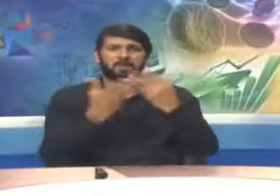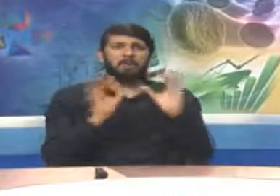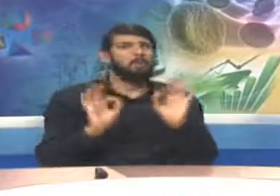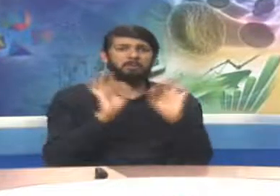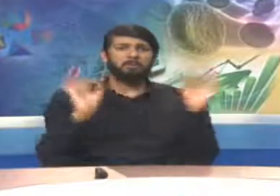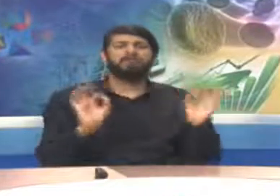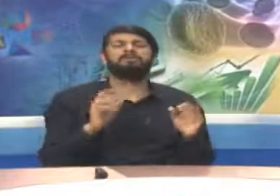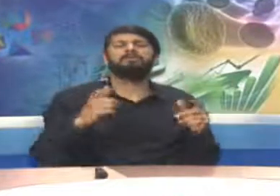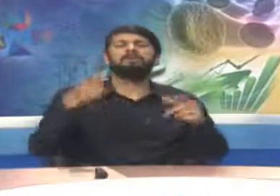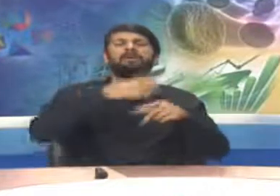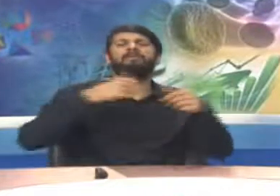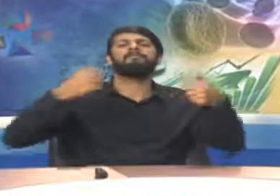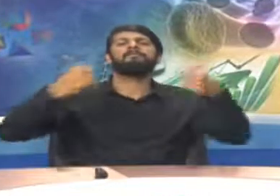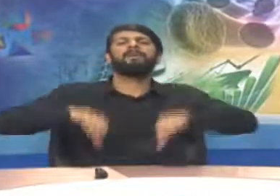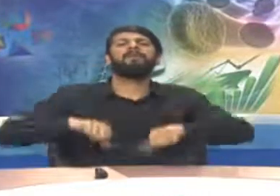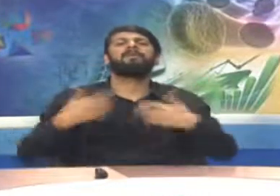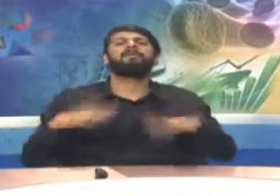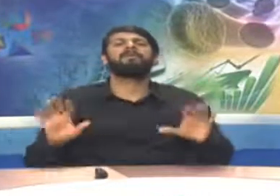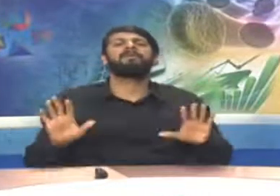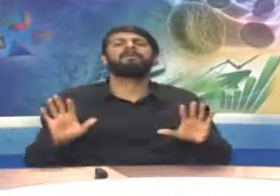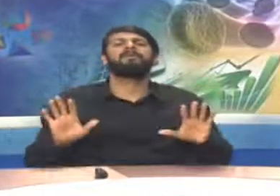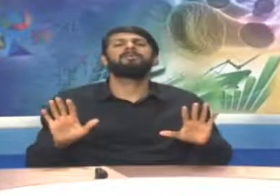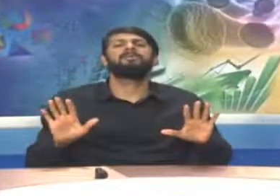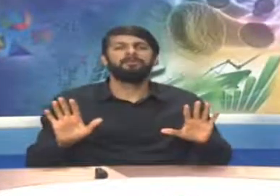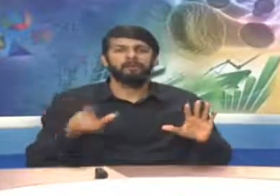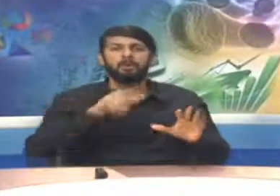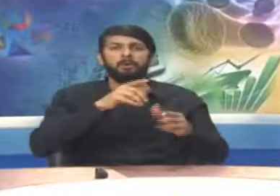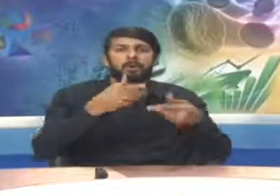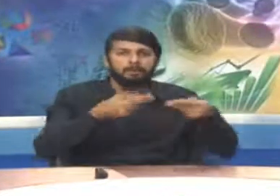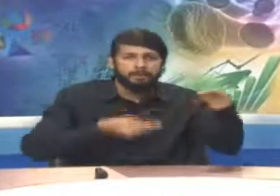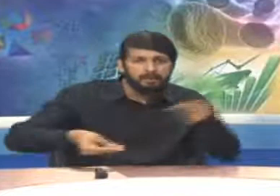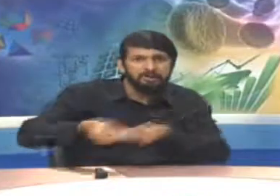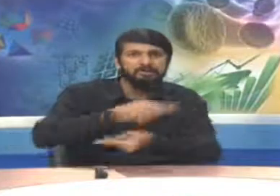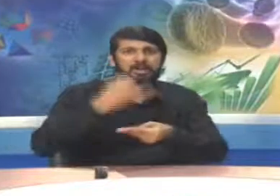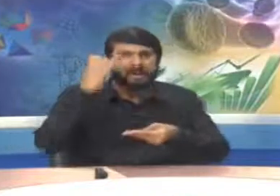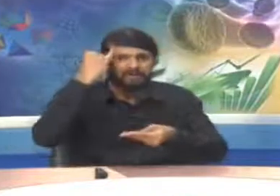Class struggle in class society mainly three types: